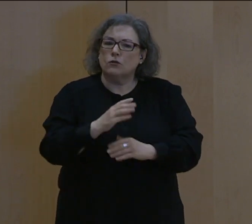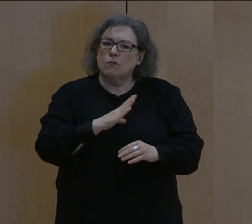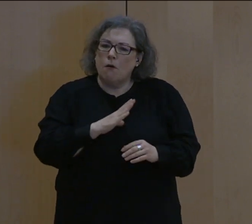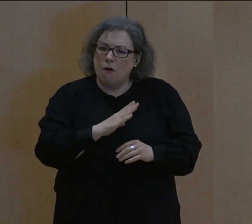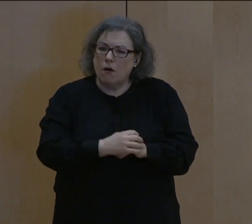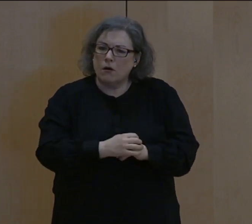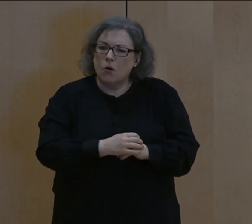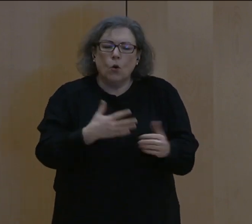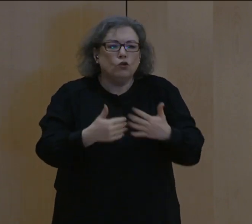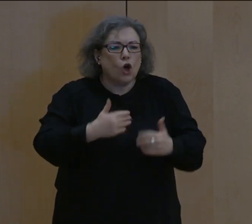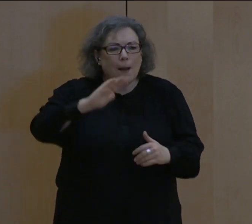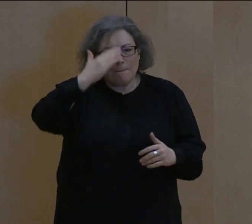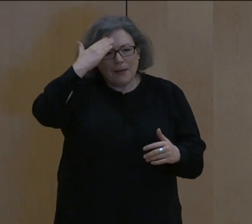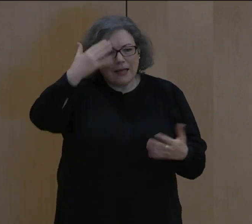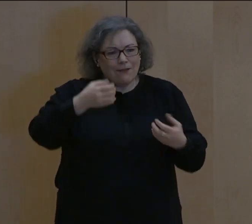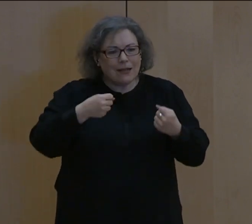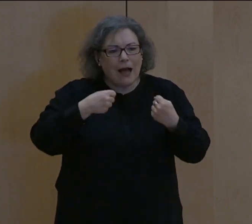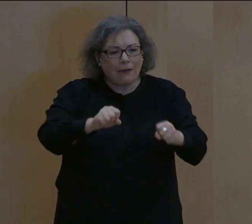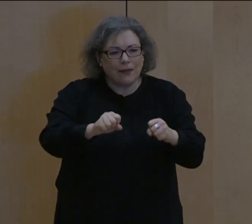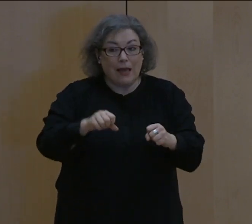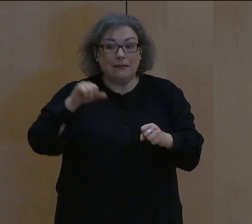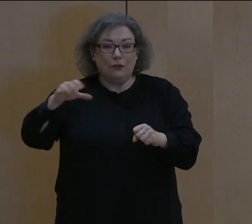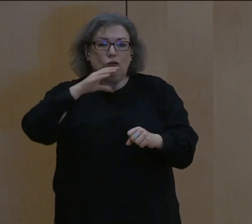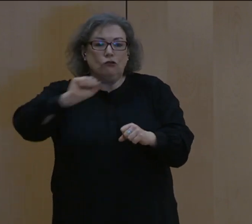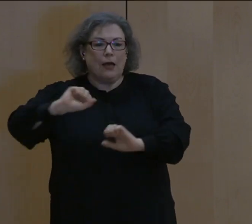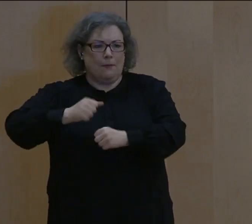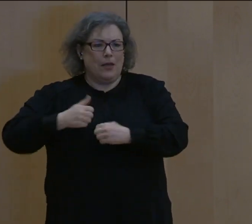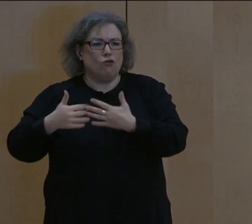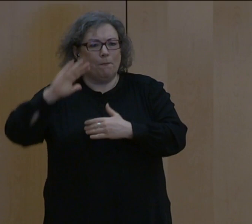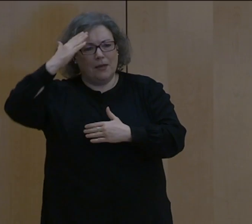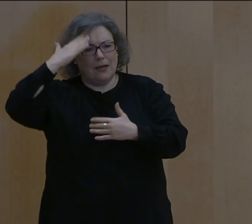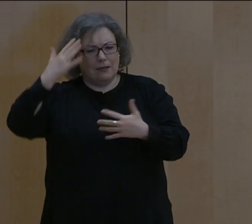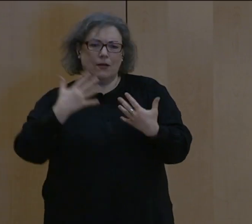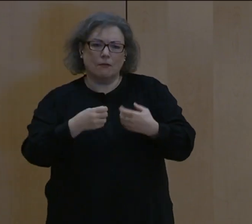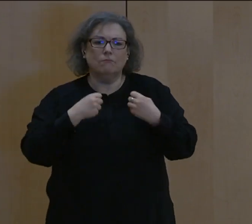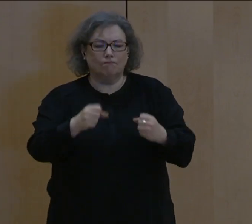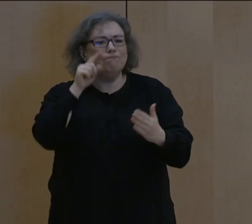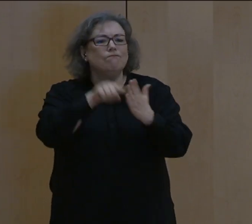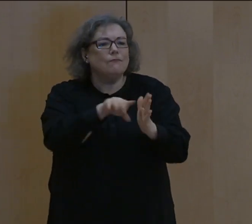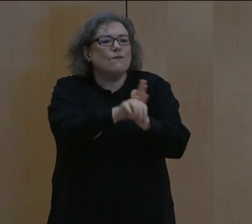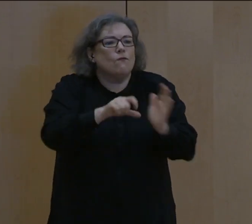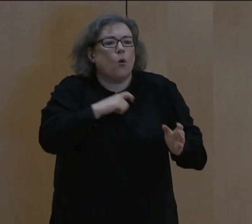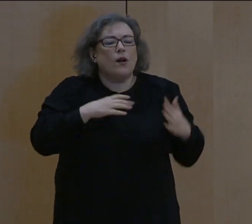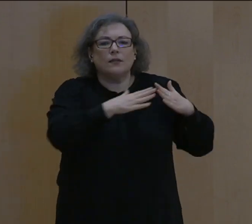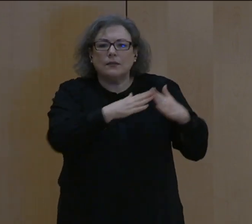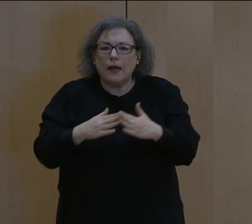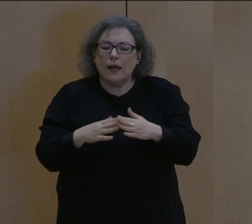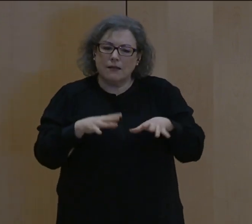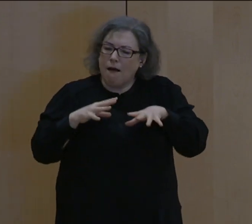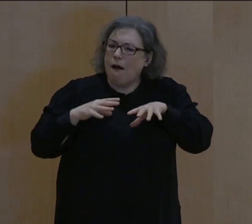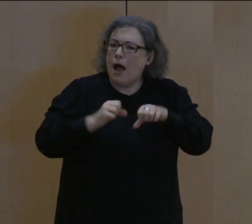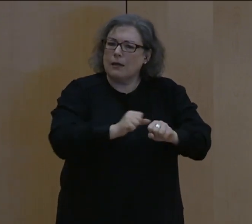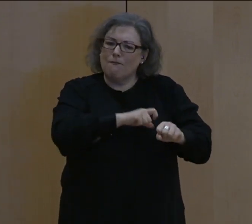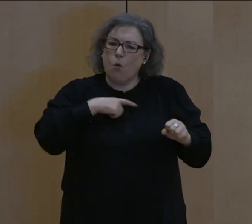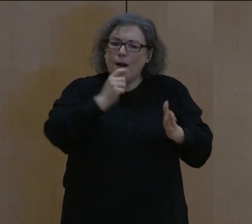army in destroying civilians, destroying our cities, should have a response, principal